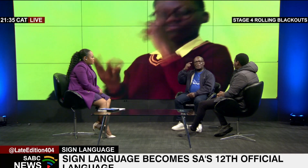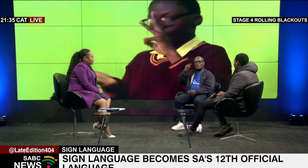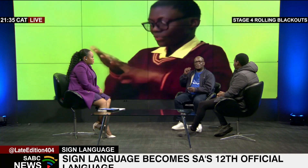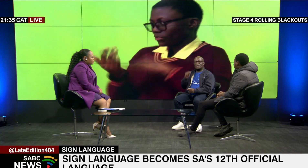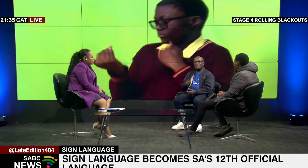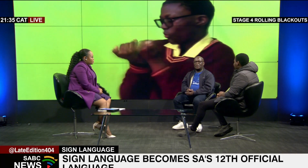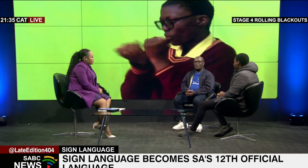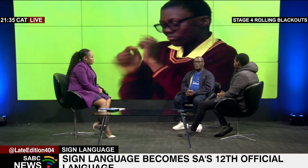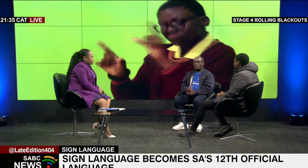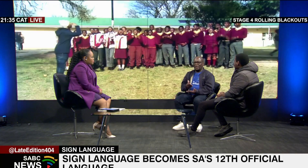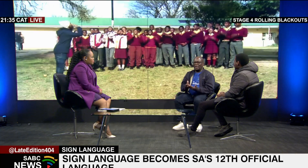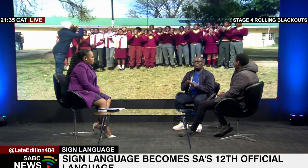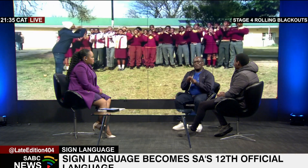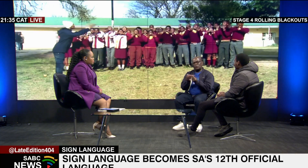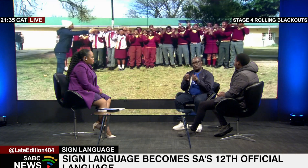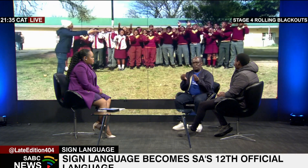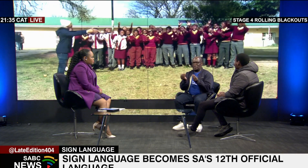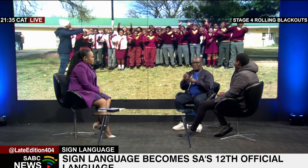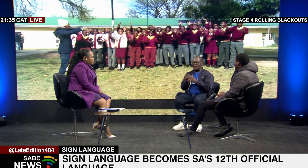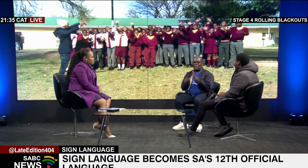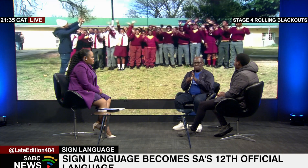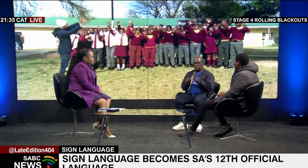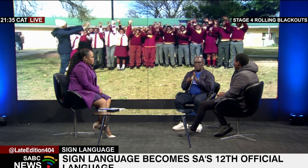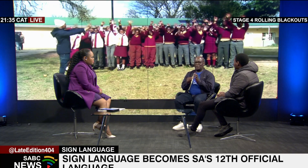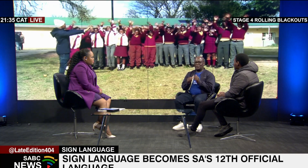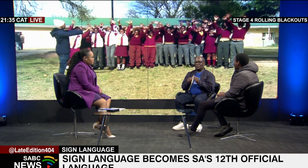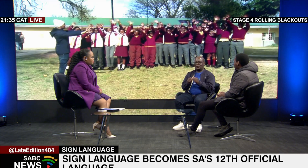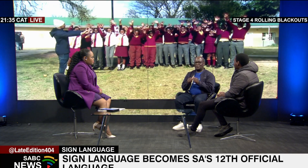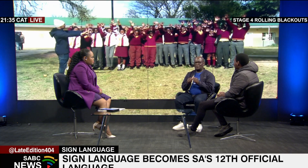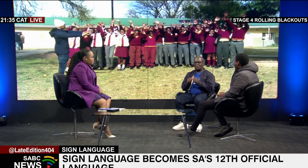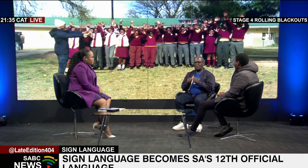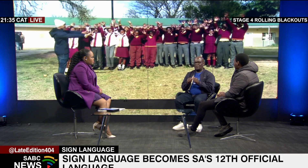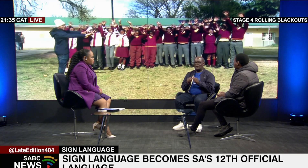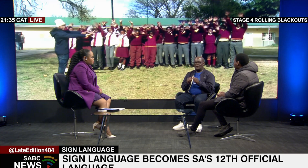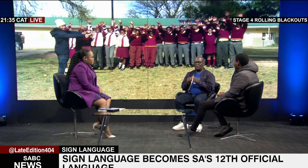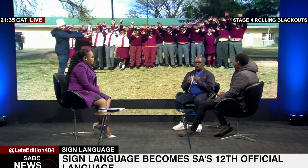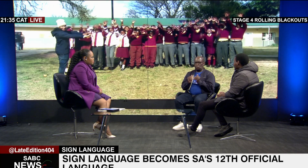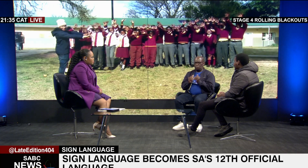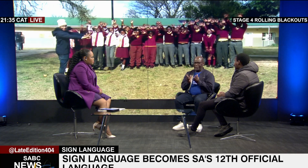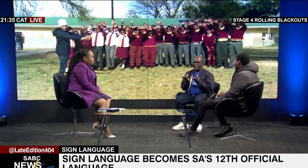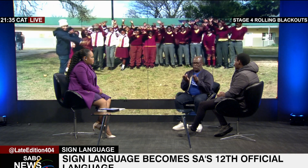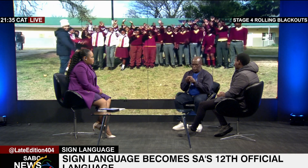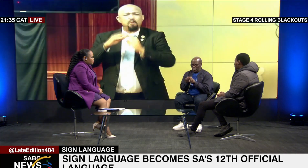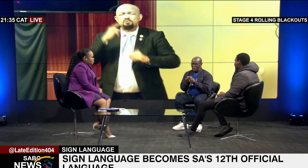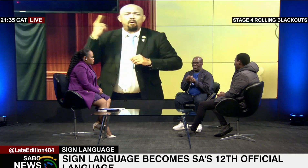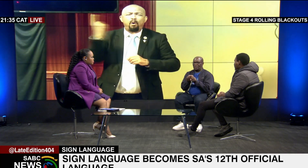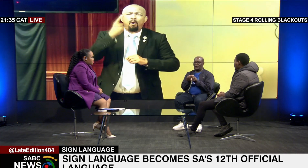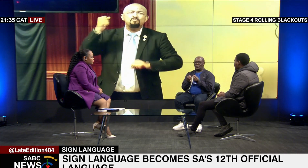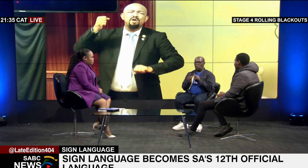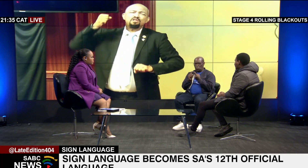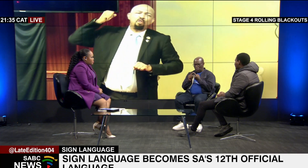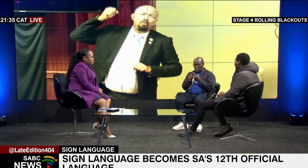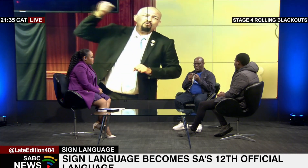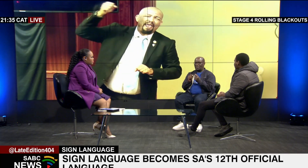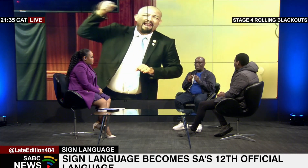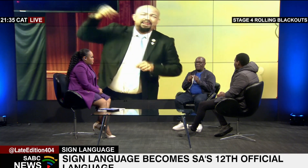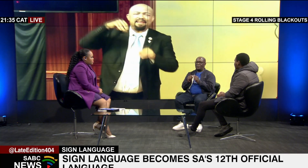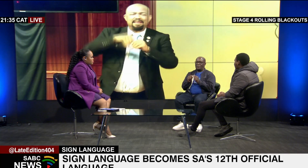In my mind, there can be few things that can be important to begin with.